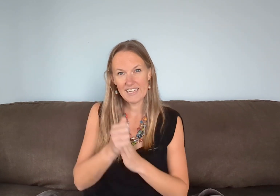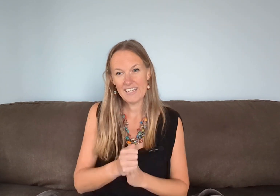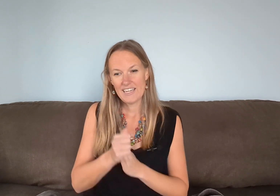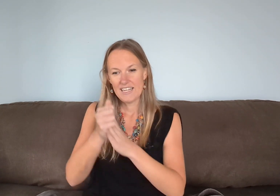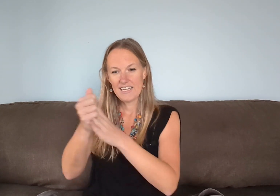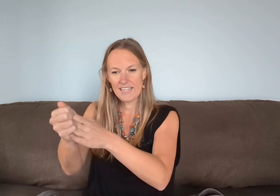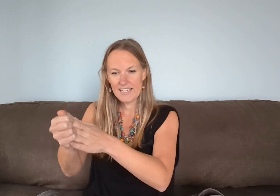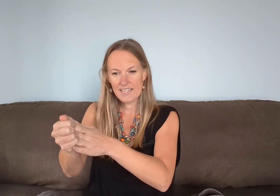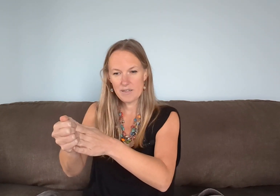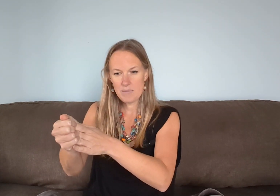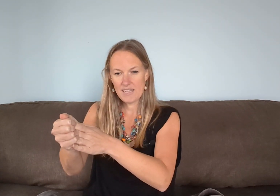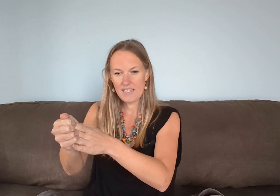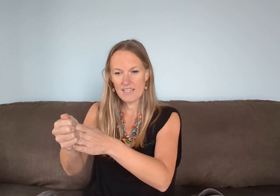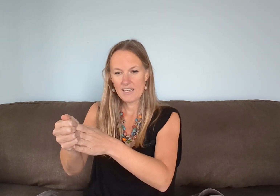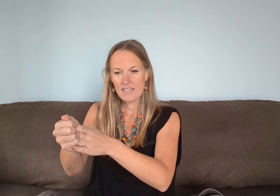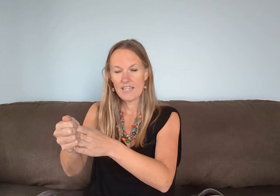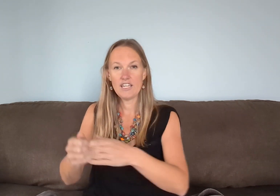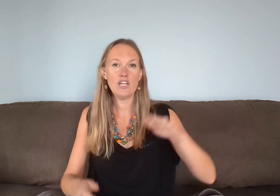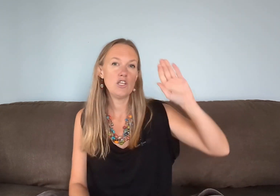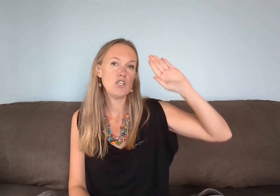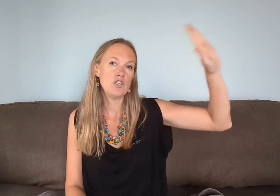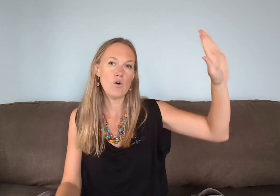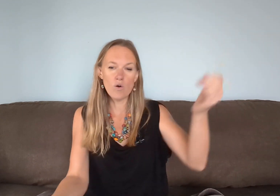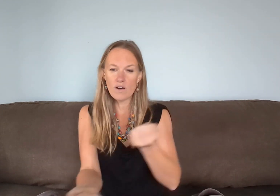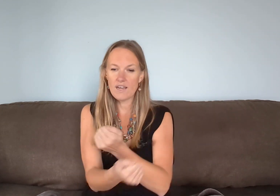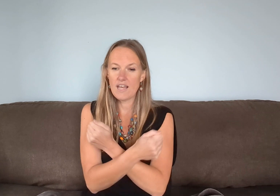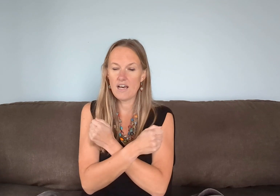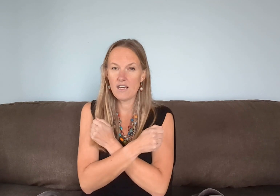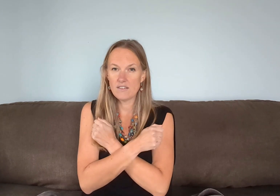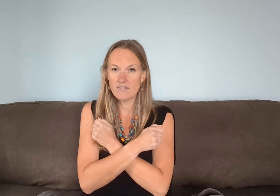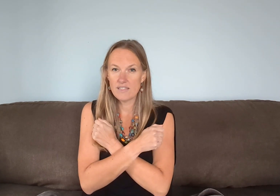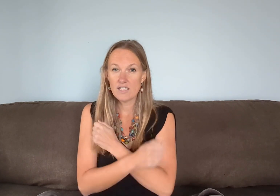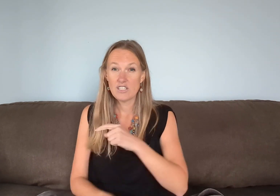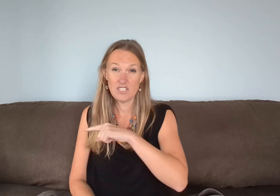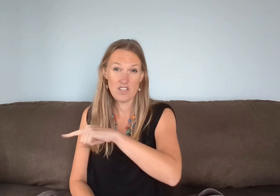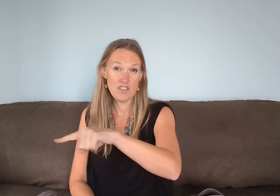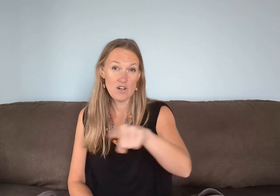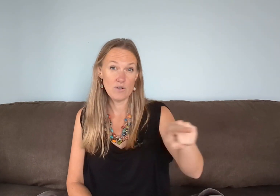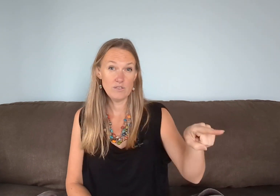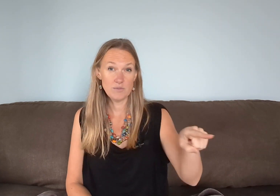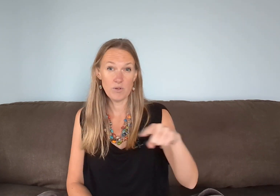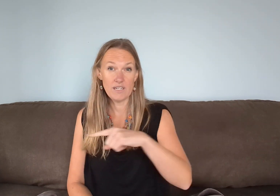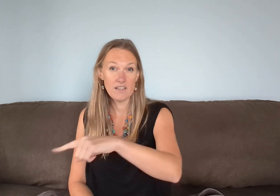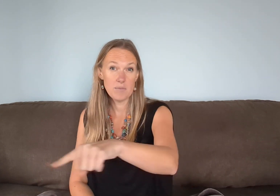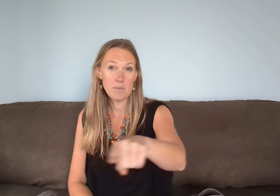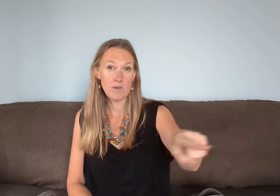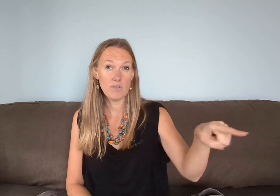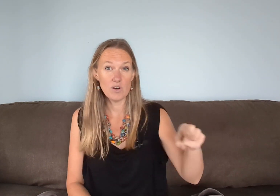okay? Lead me in your love to those, pointing to other people,